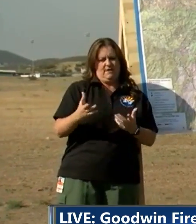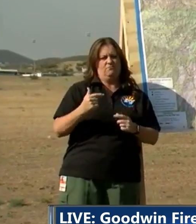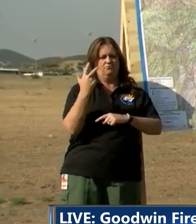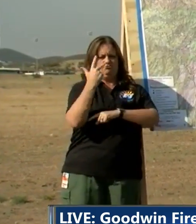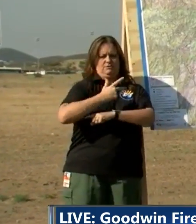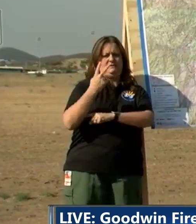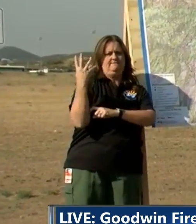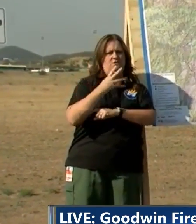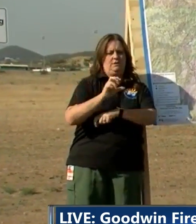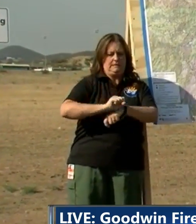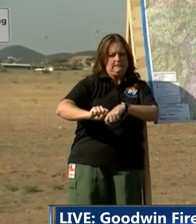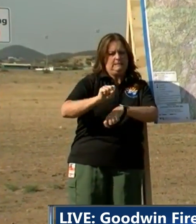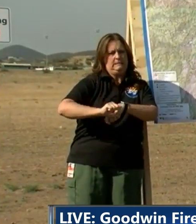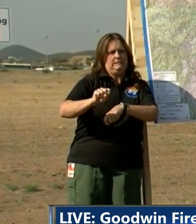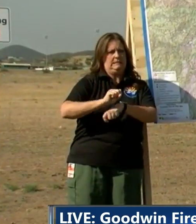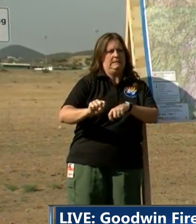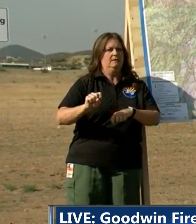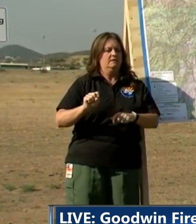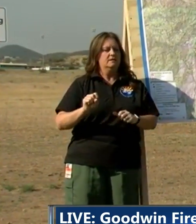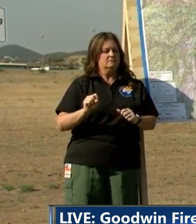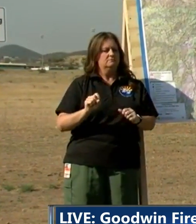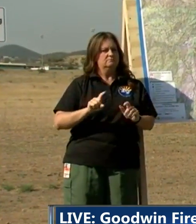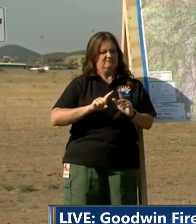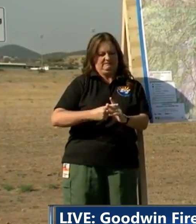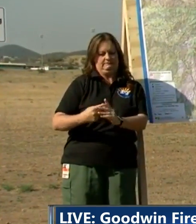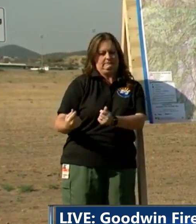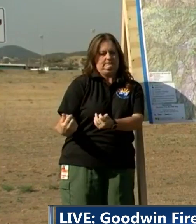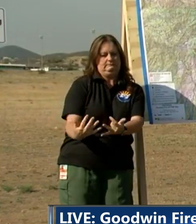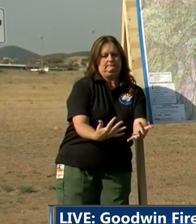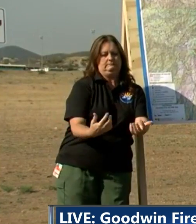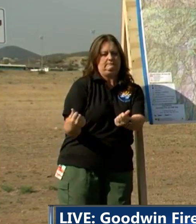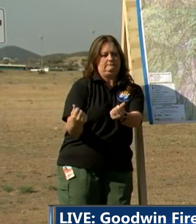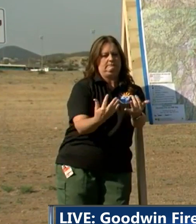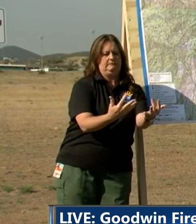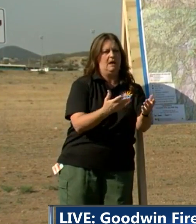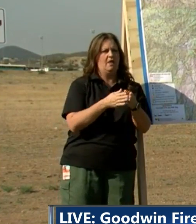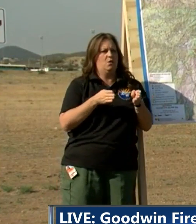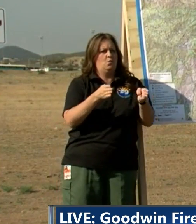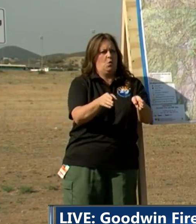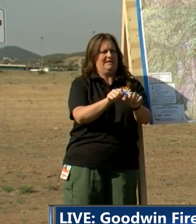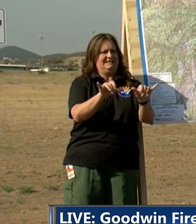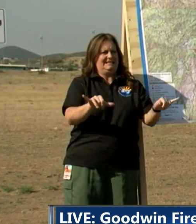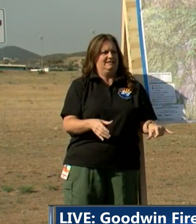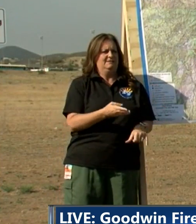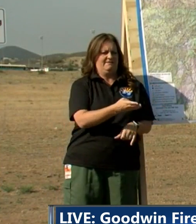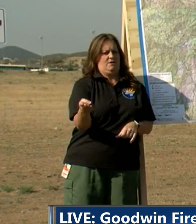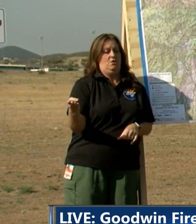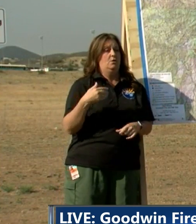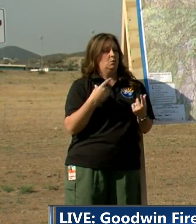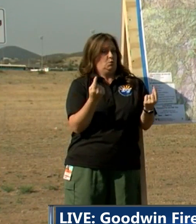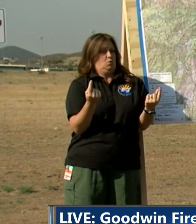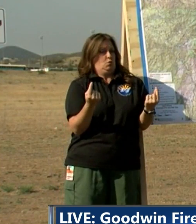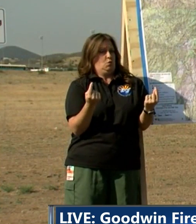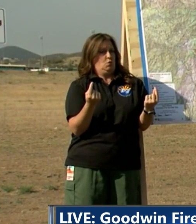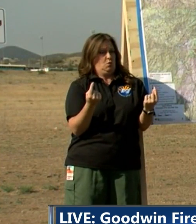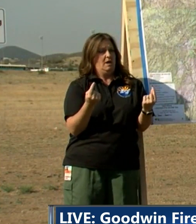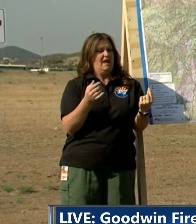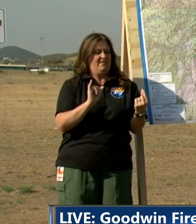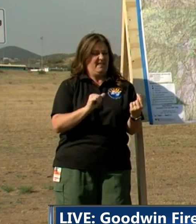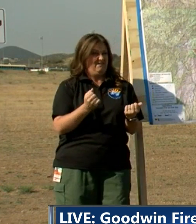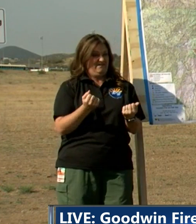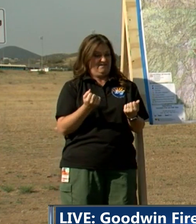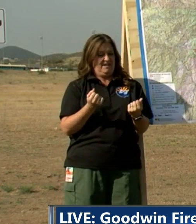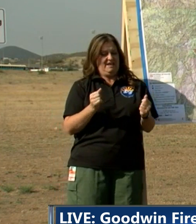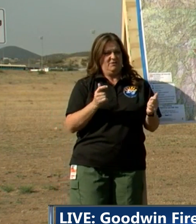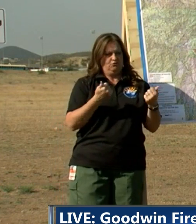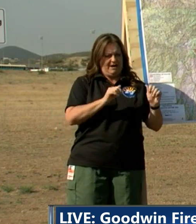days conducting firing operations along the road systems down there. What they're doing there is they're kind of herding that fire into